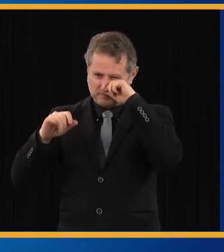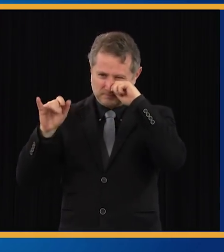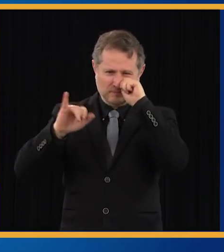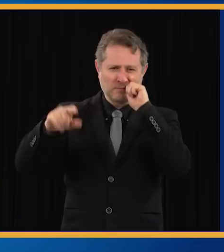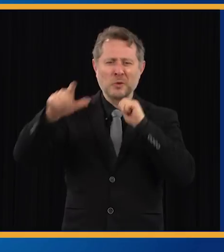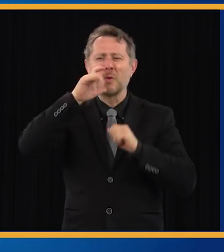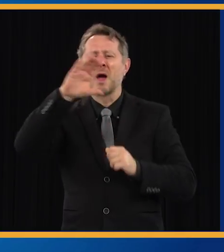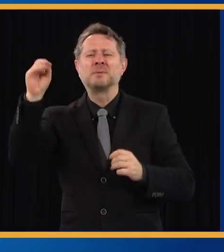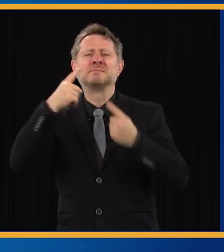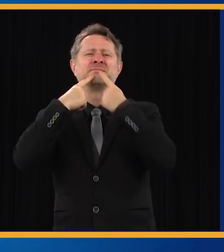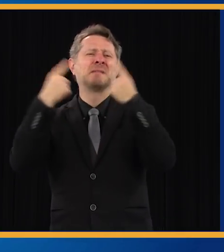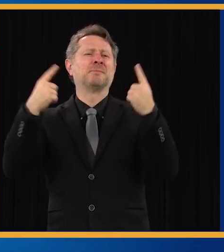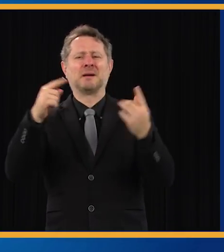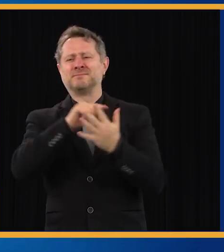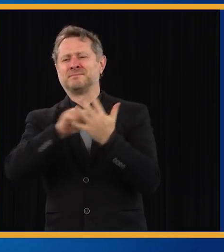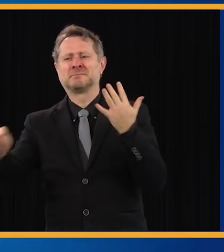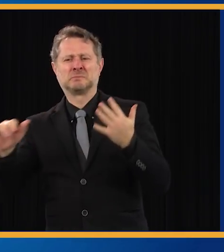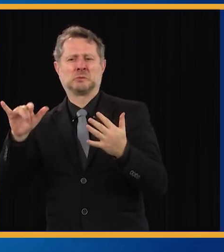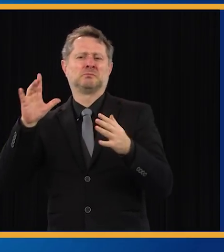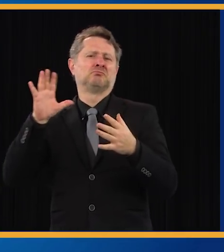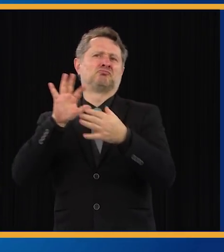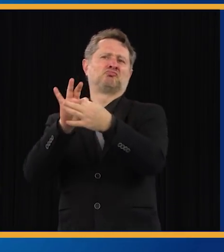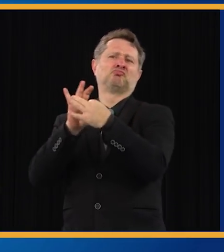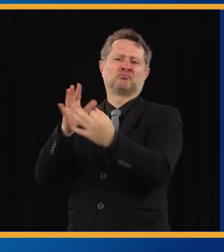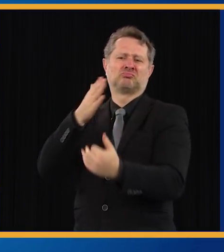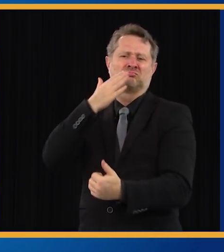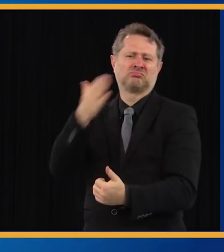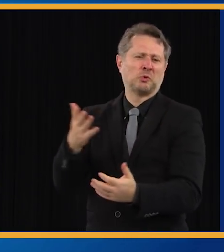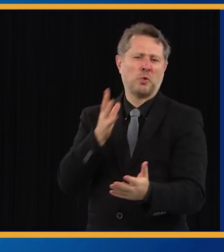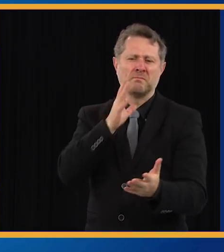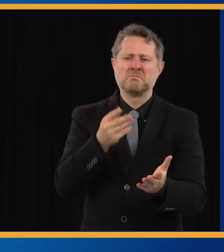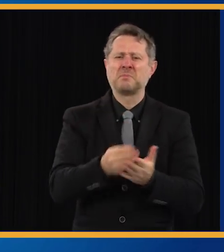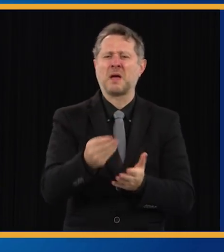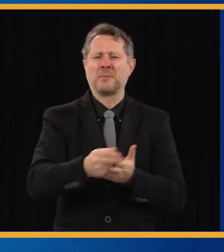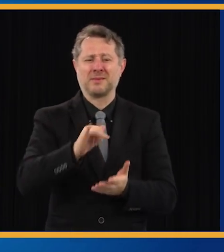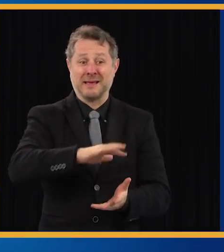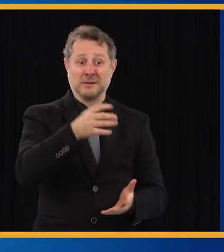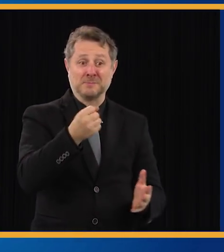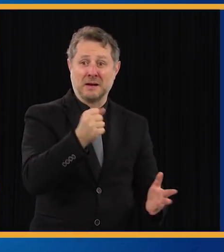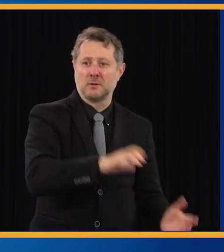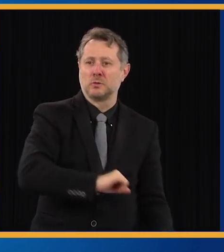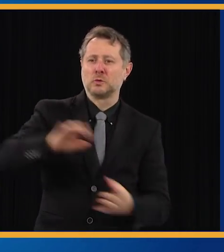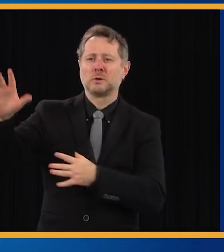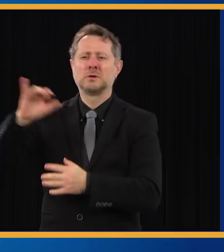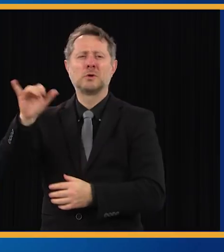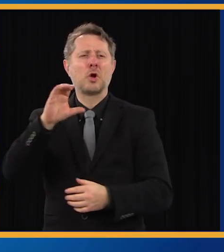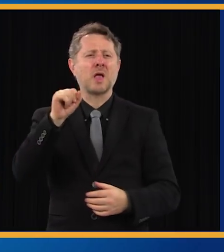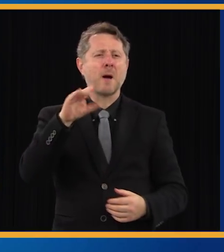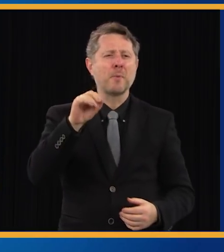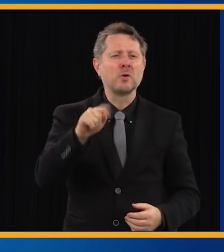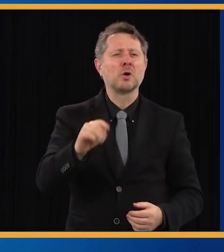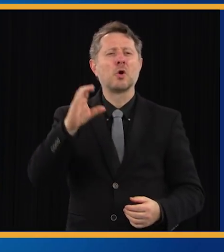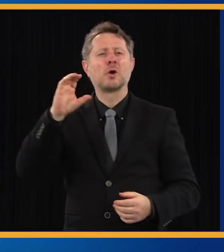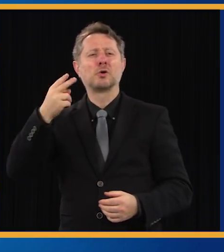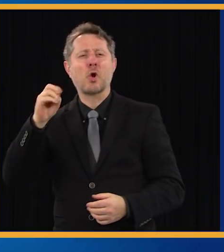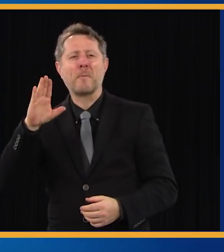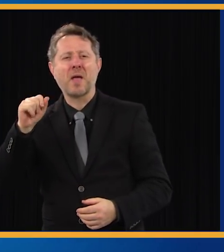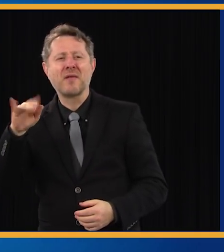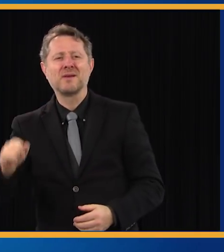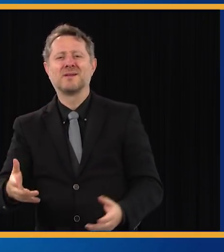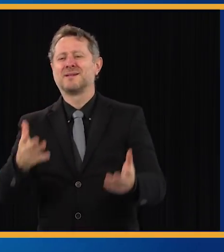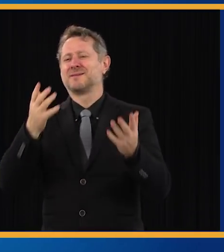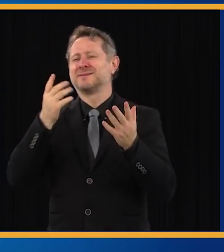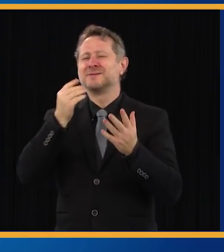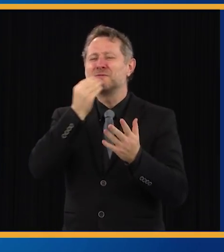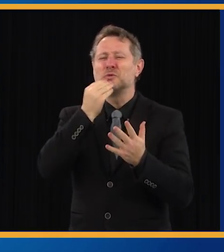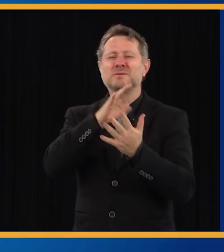be working with us to buy the excess milk, yogurt, cheese, sour cream, cream cheese, and then we'll give it to the